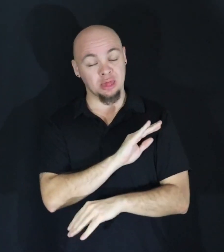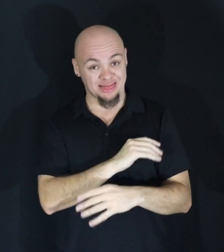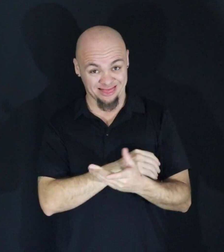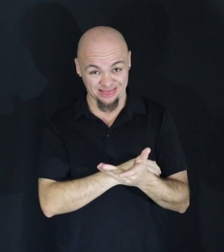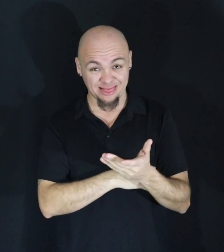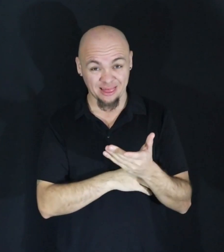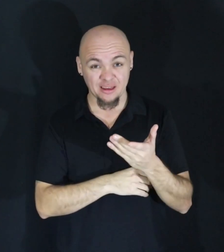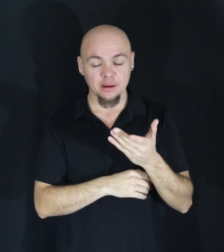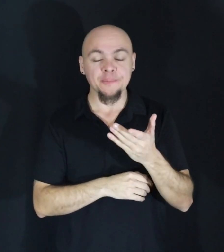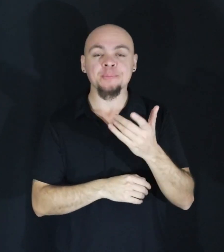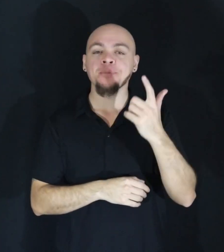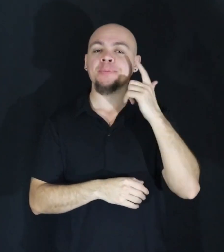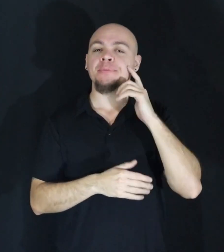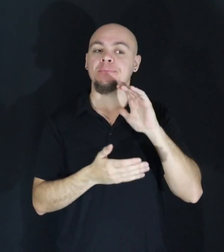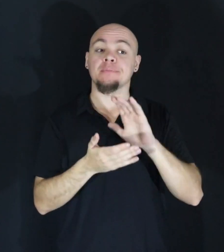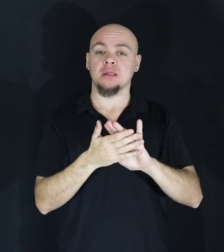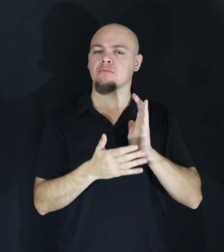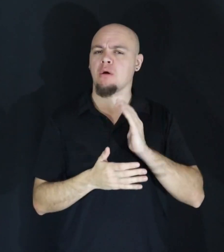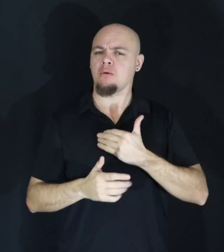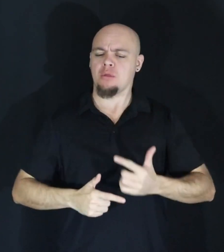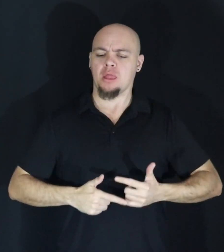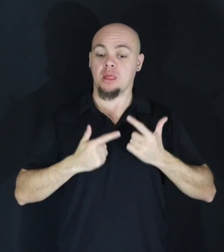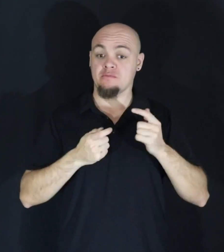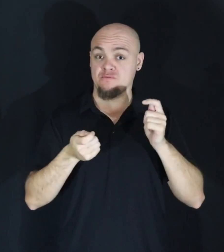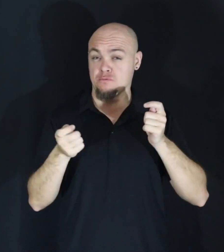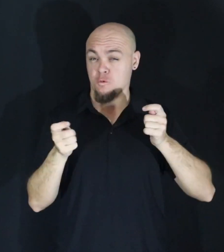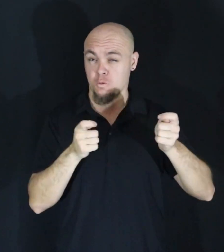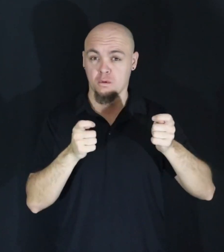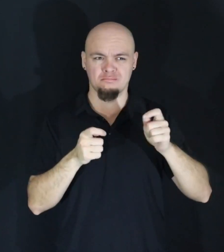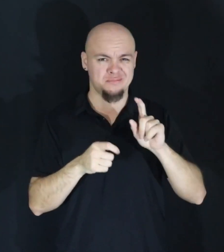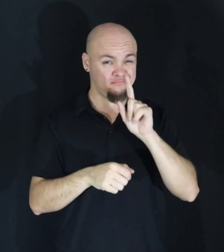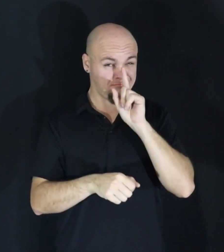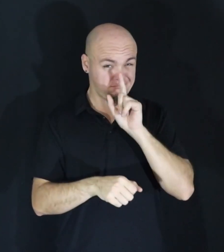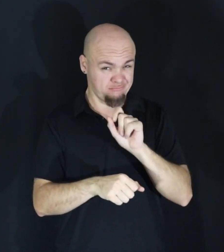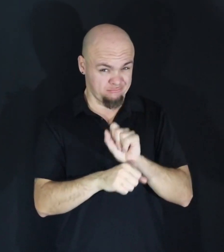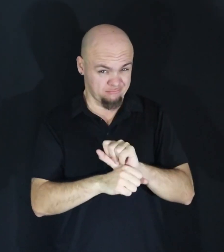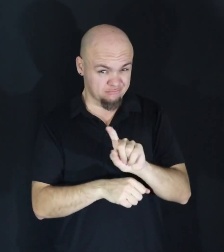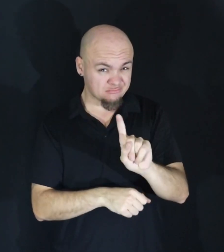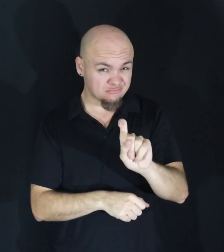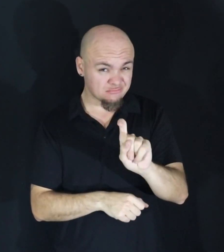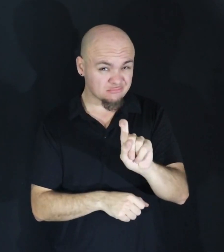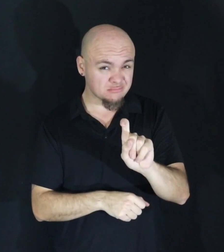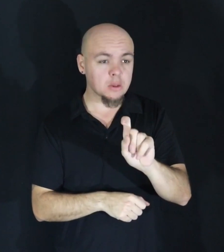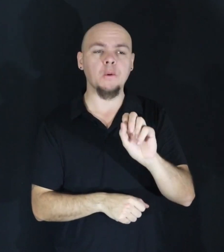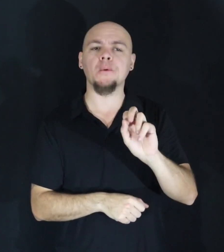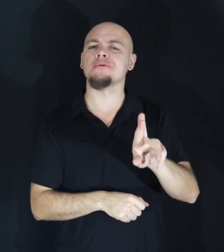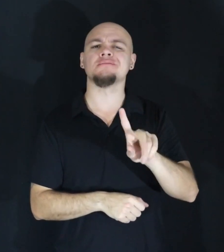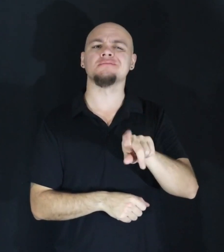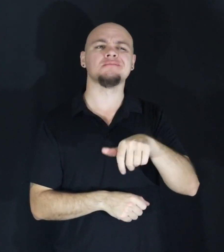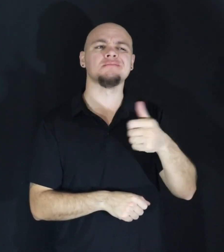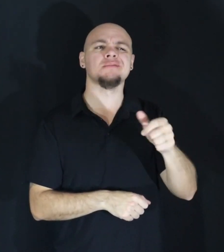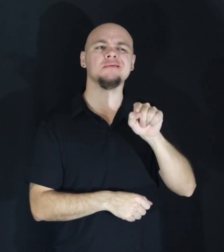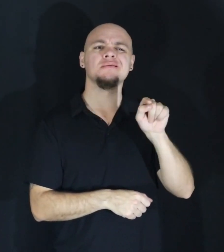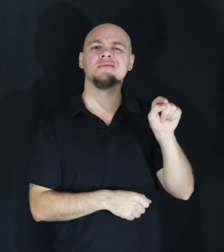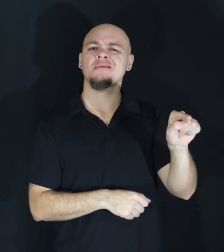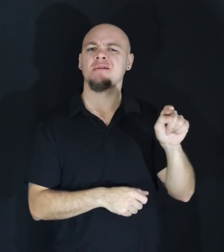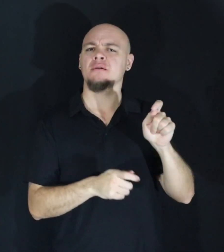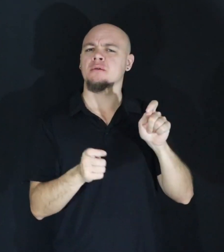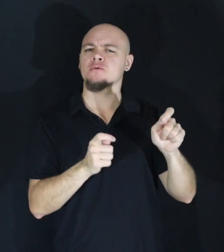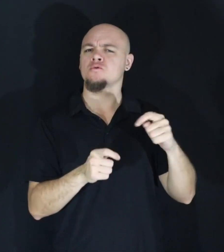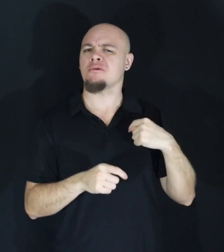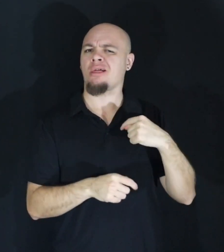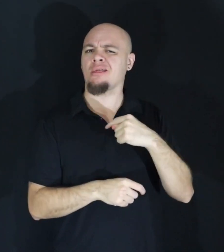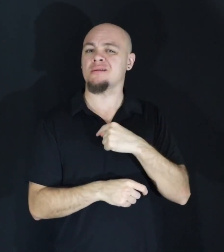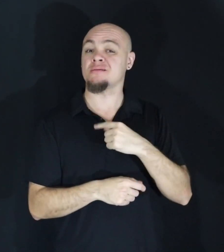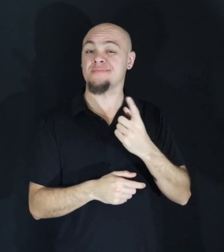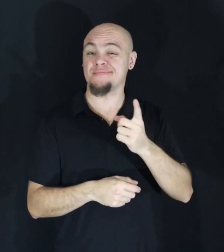We believe we're in control of our lives, but are we? Or are we being controlled by something else? The